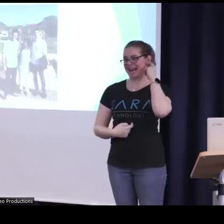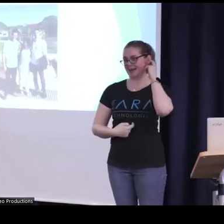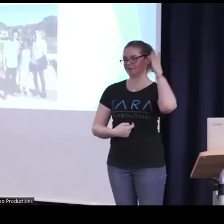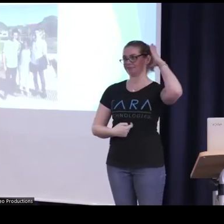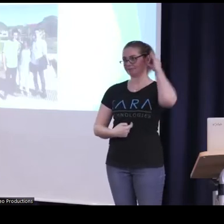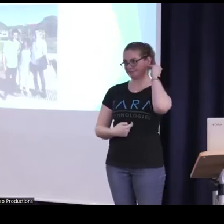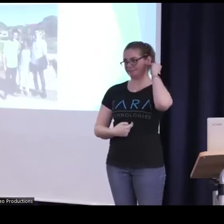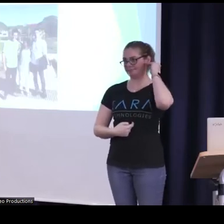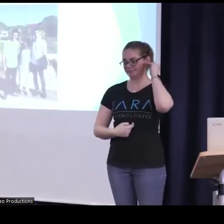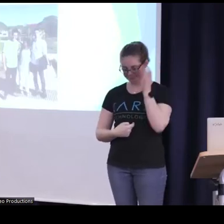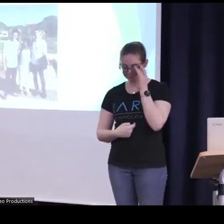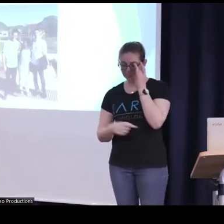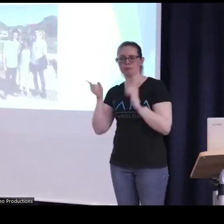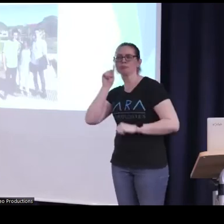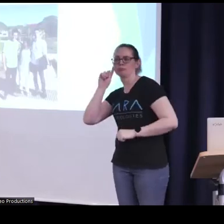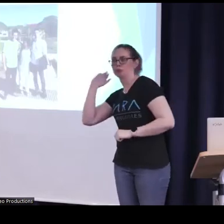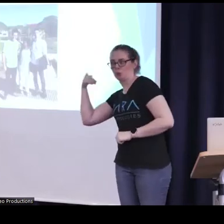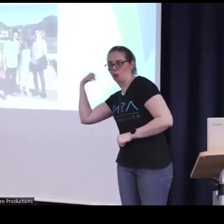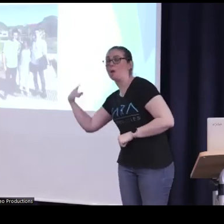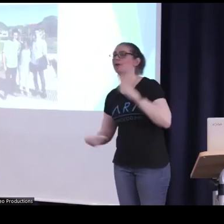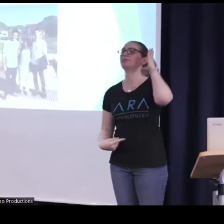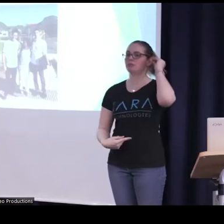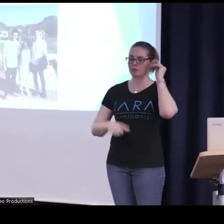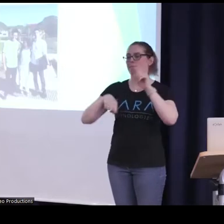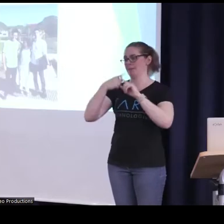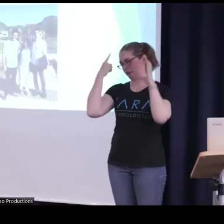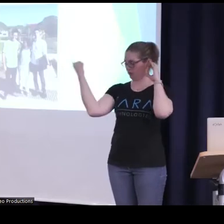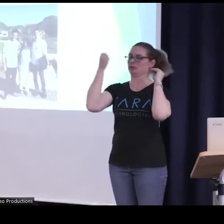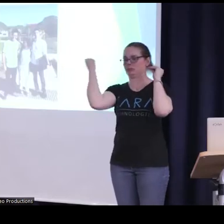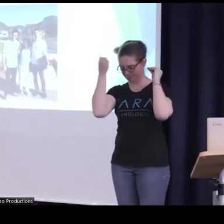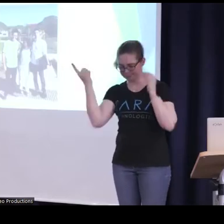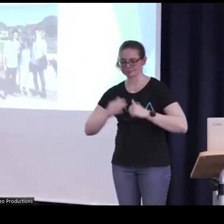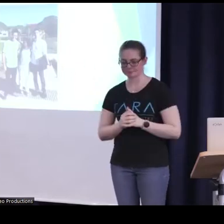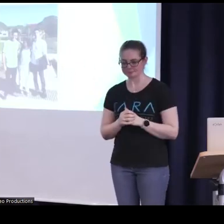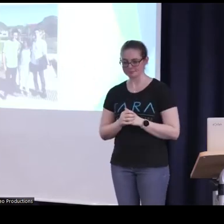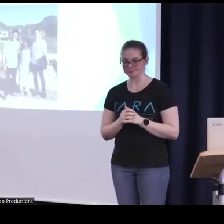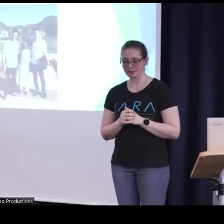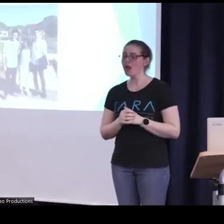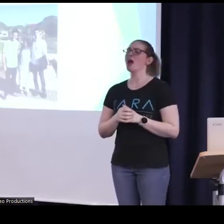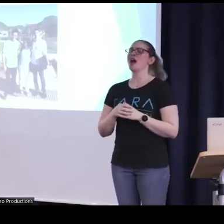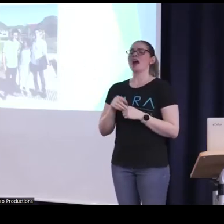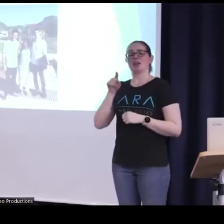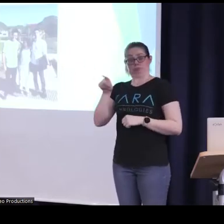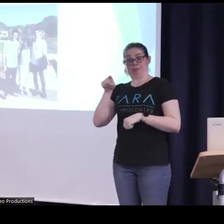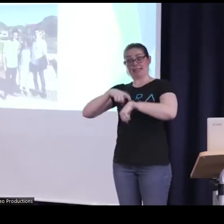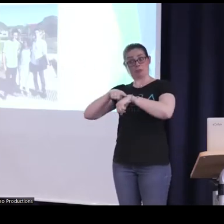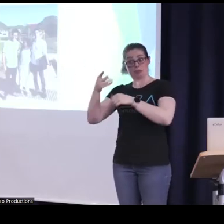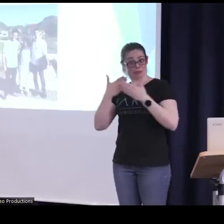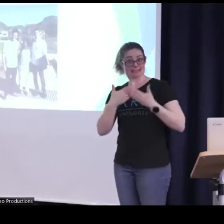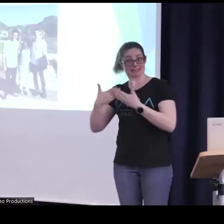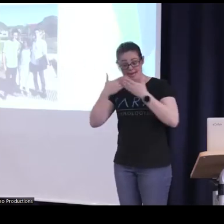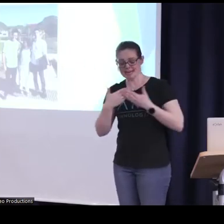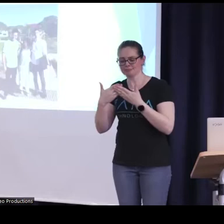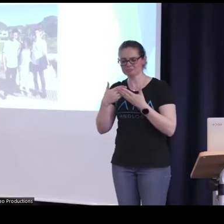So it meant that one of his ears lost its hearing. The other ear is still able to hear. However, one has become deaf. So he